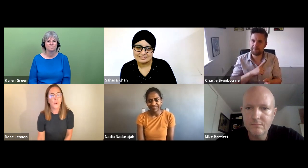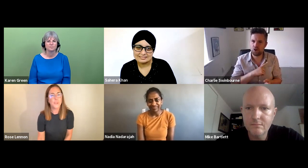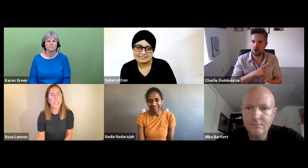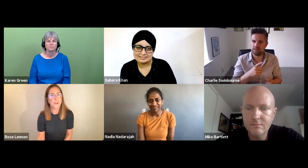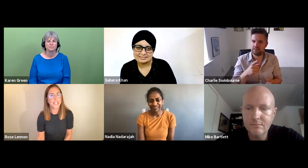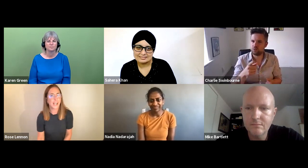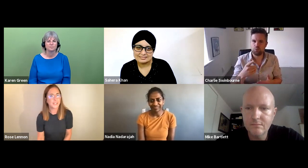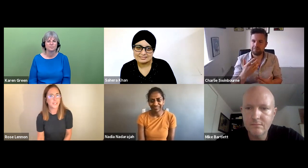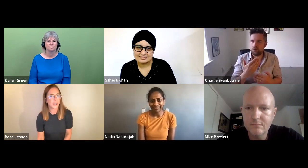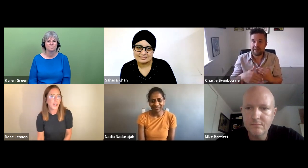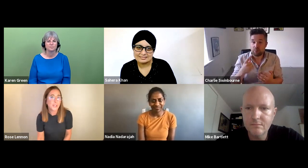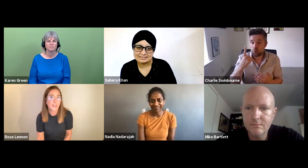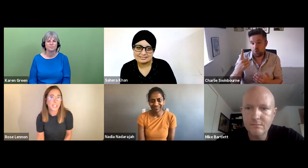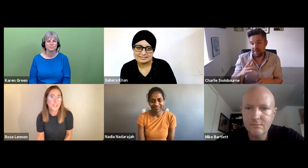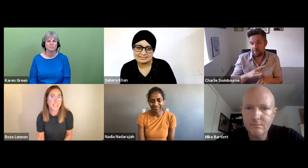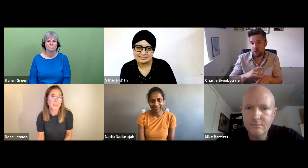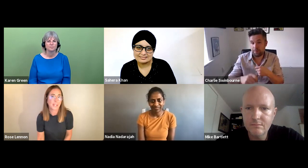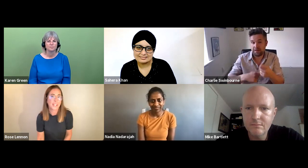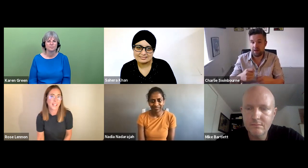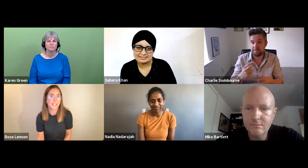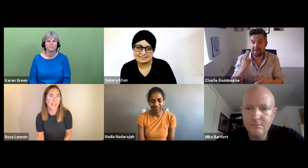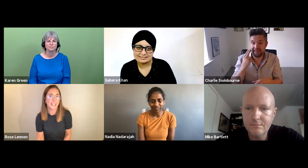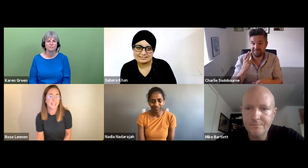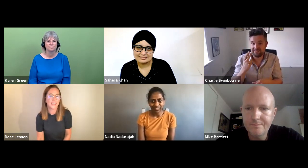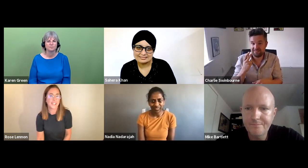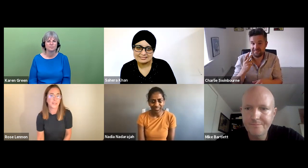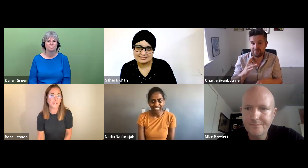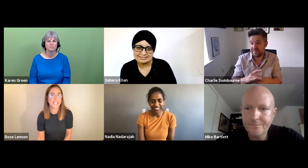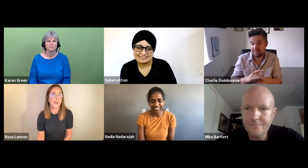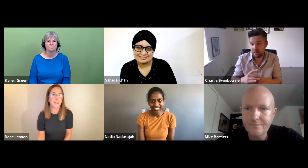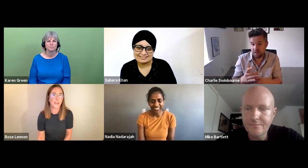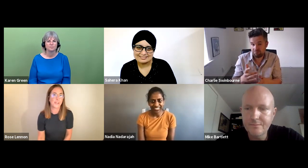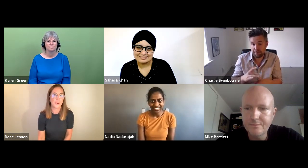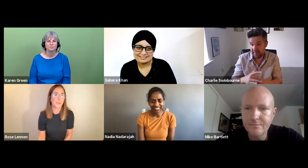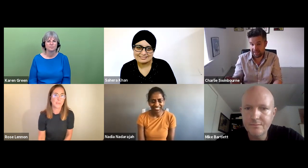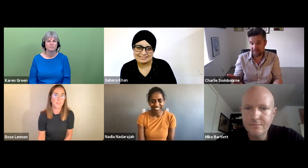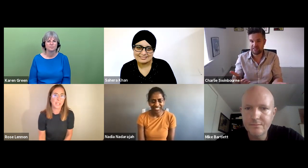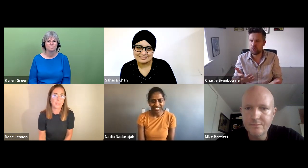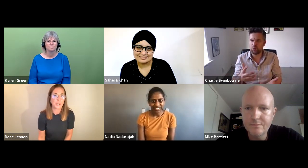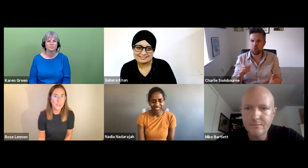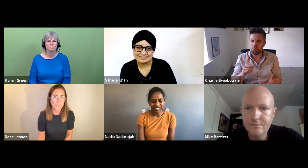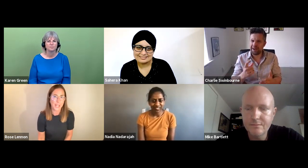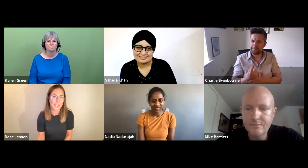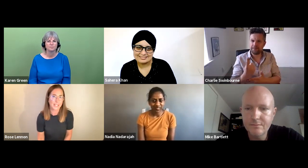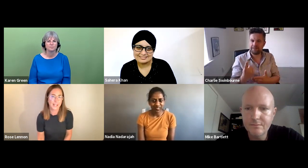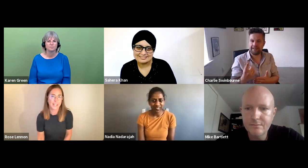What was the experience like for you? I've heard it was very interesting, because I doubt whether you ever thought it would be produced by a